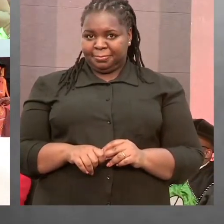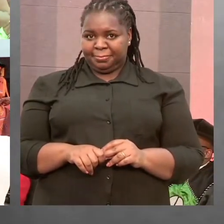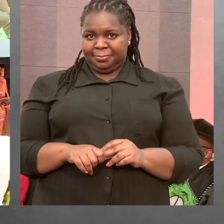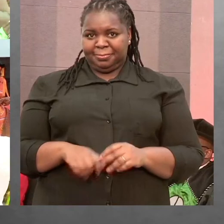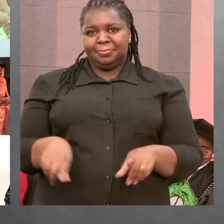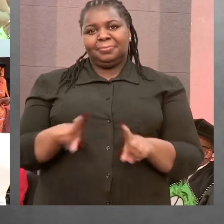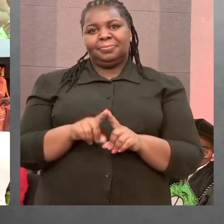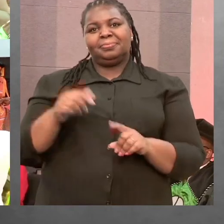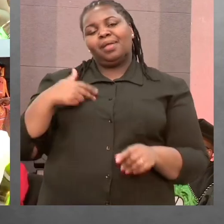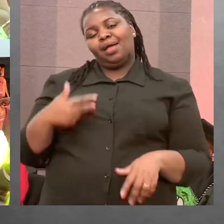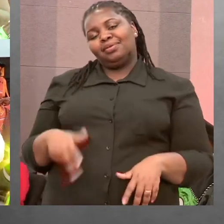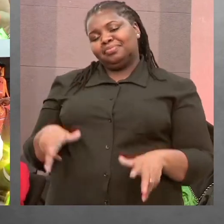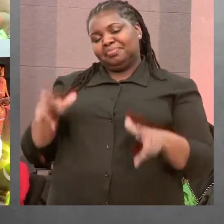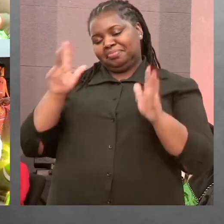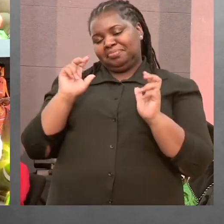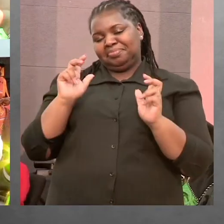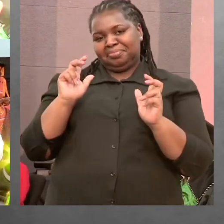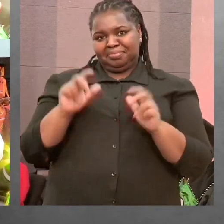As I was listening